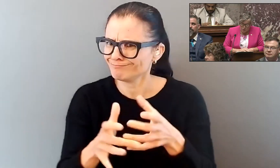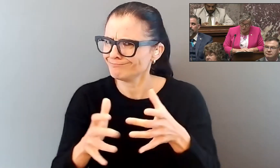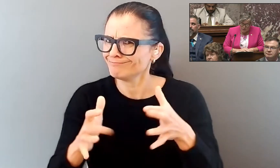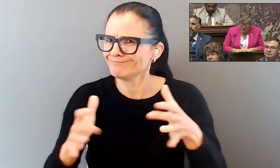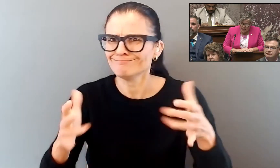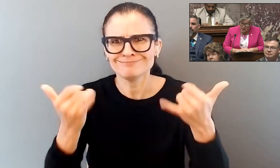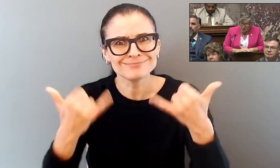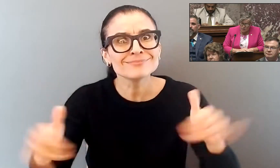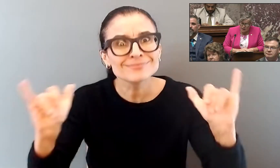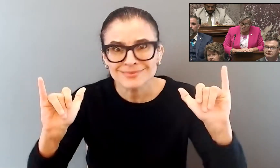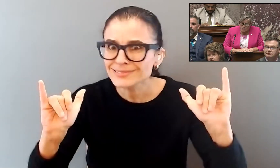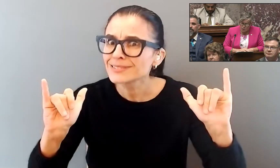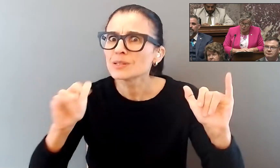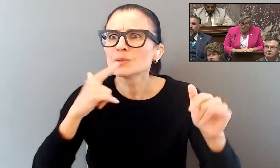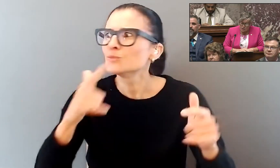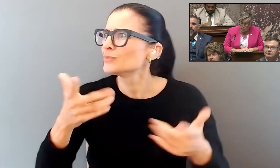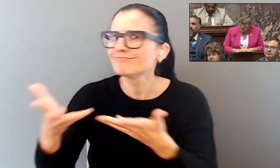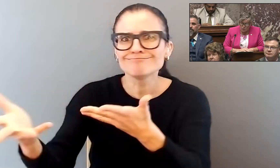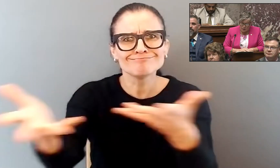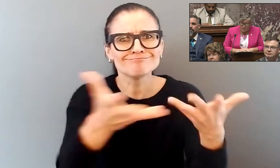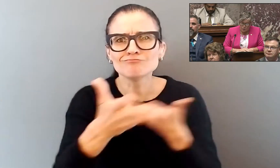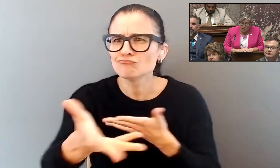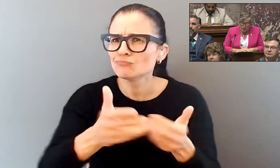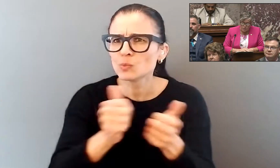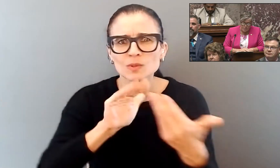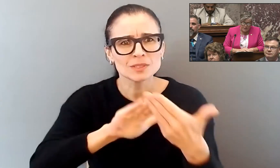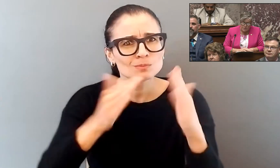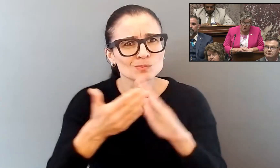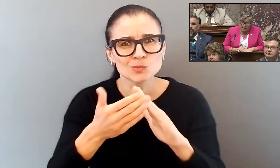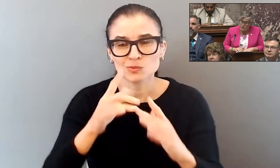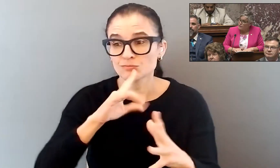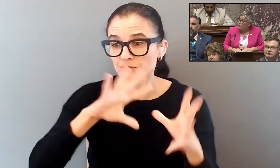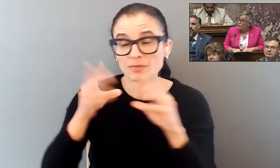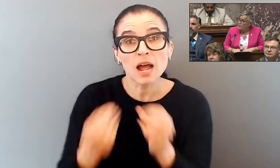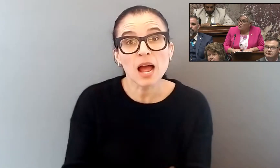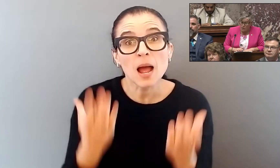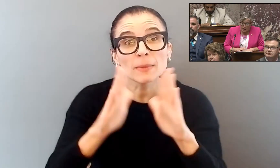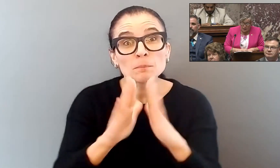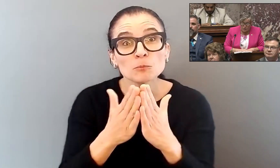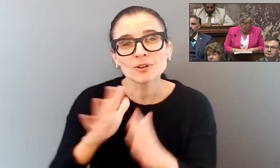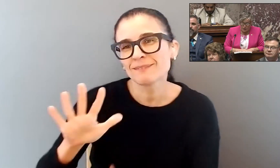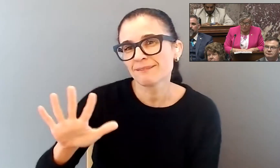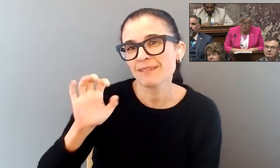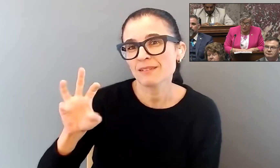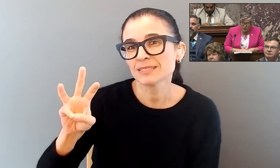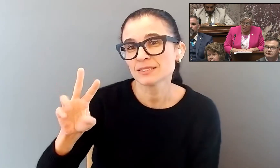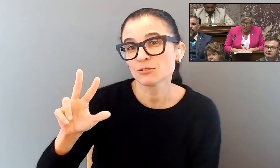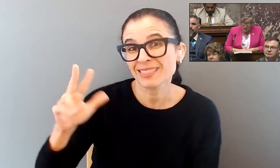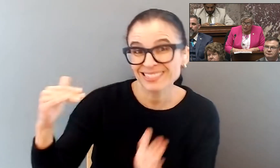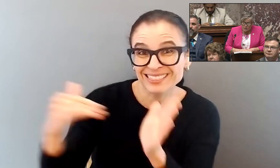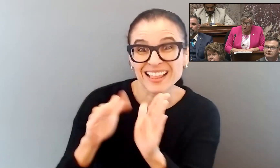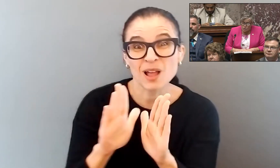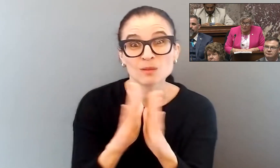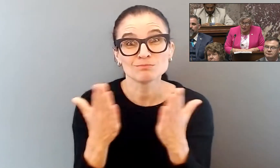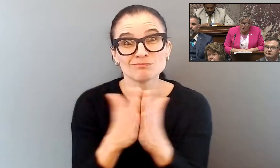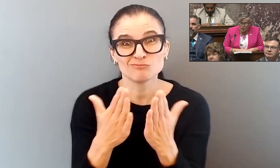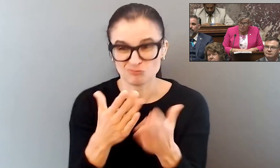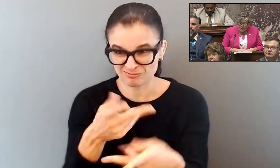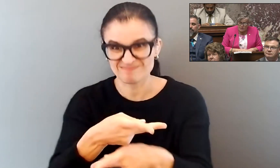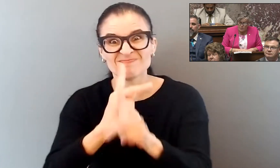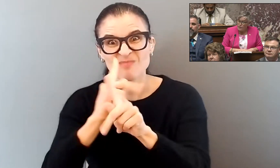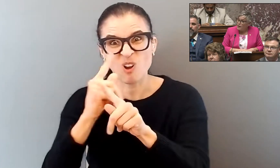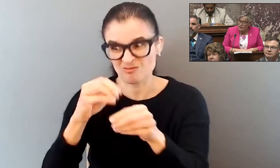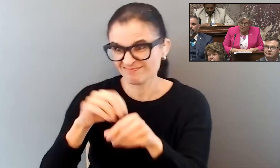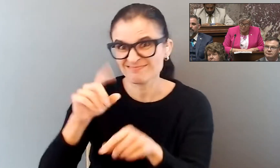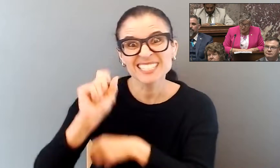563,000 books and other items borrowed in 2024. It remains a place of information and learning. It is also a gathering